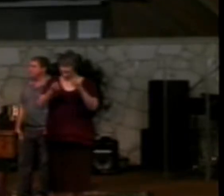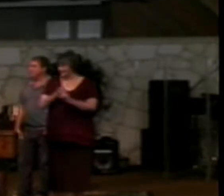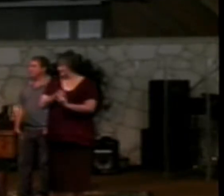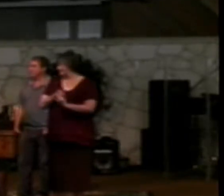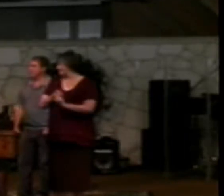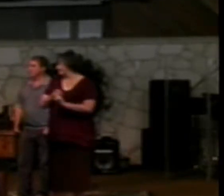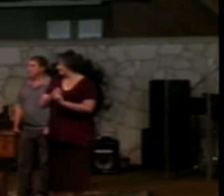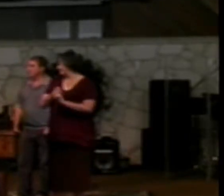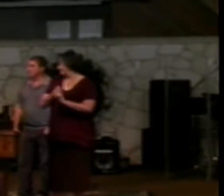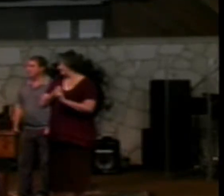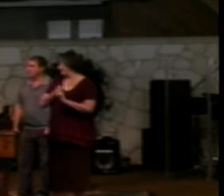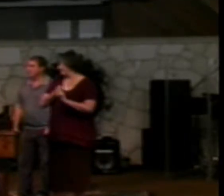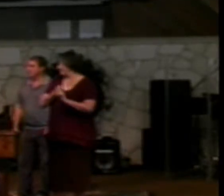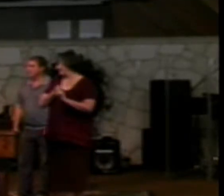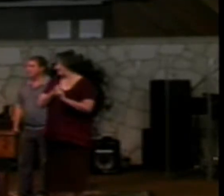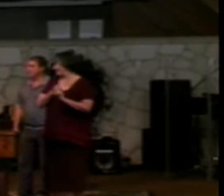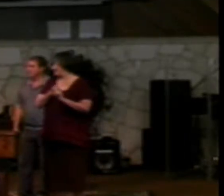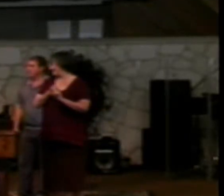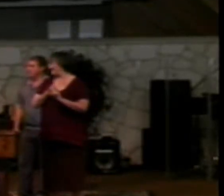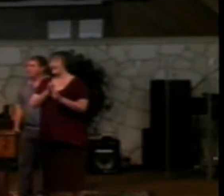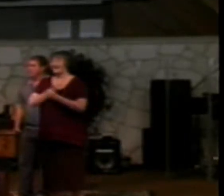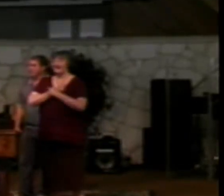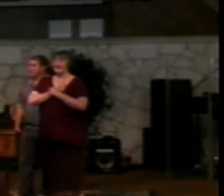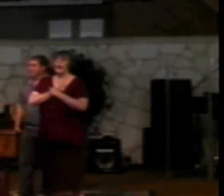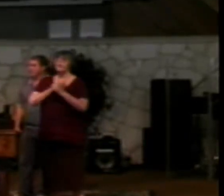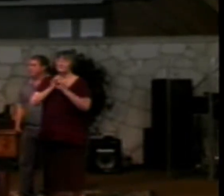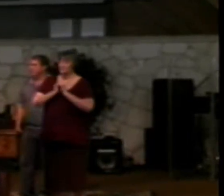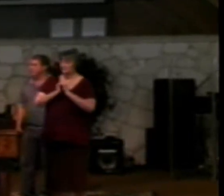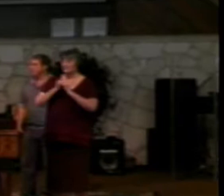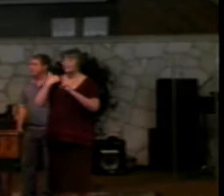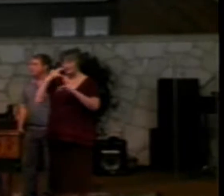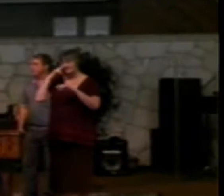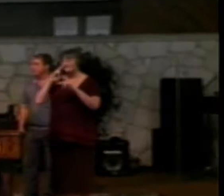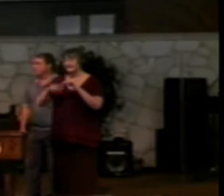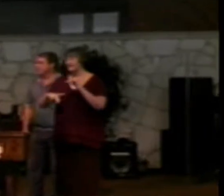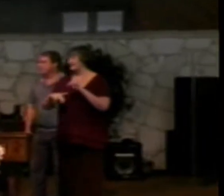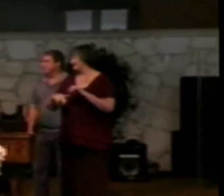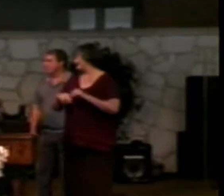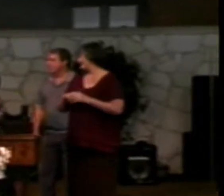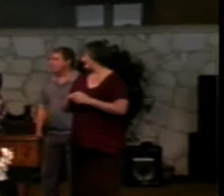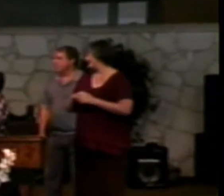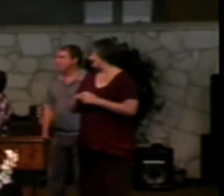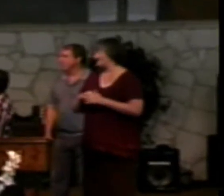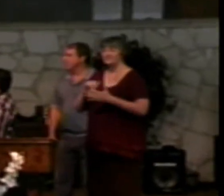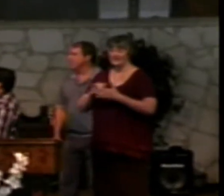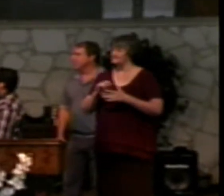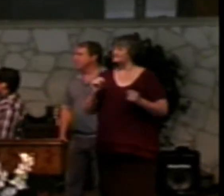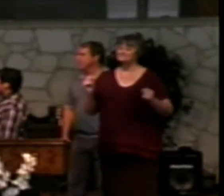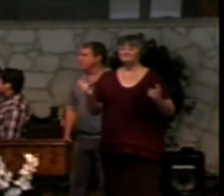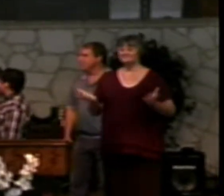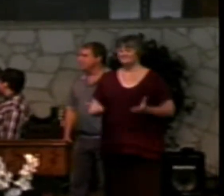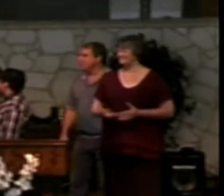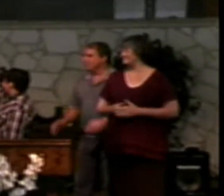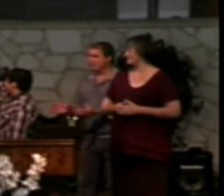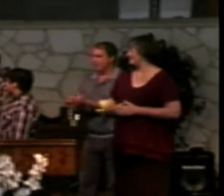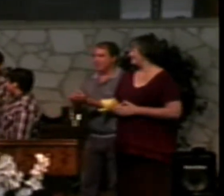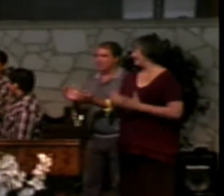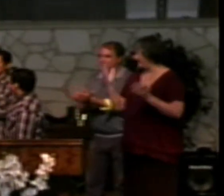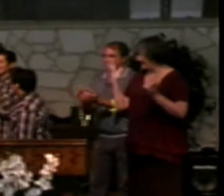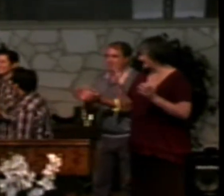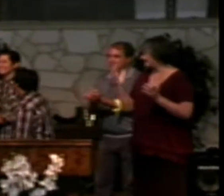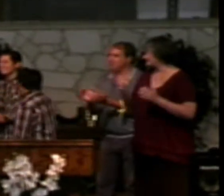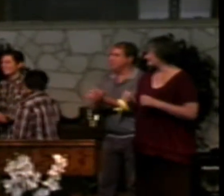And I loved the worship. It was fun. And that's it.